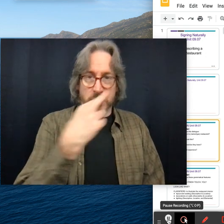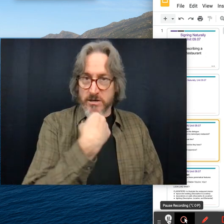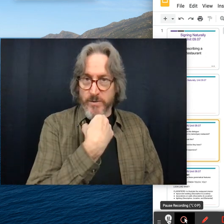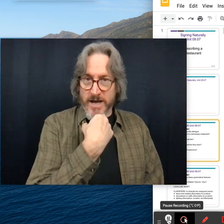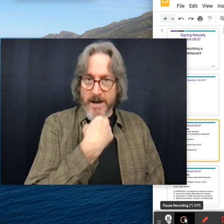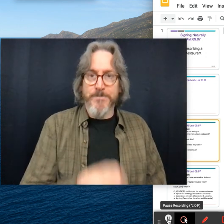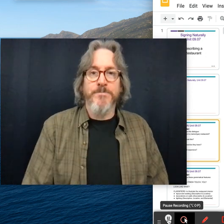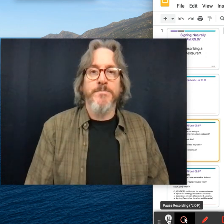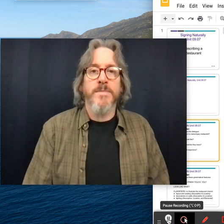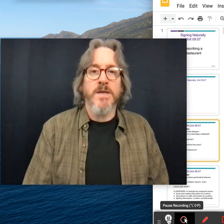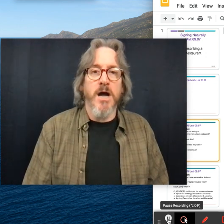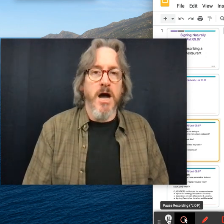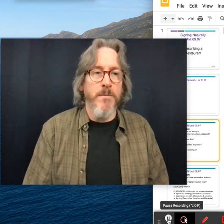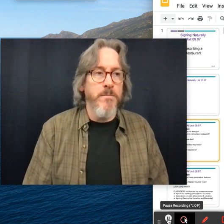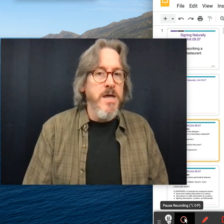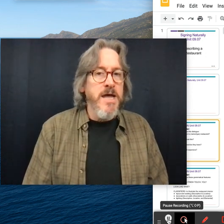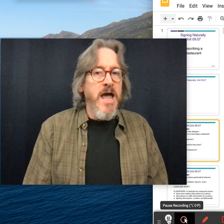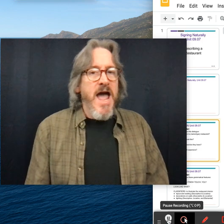Restaurant, we got.